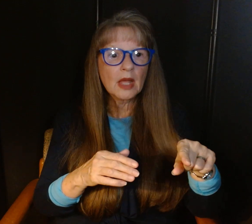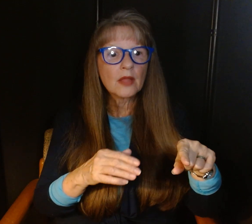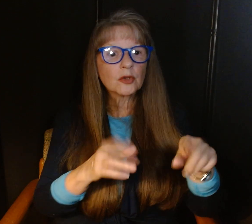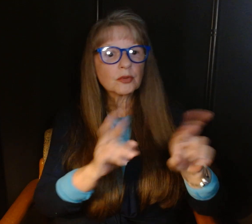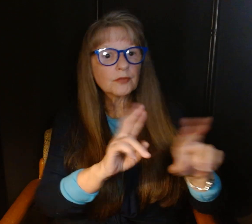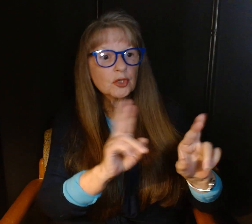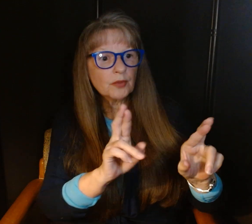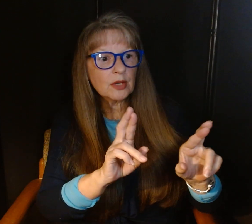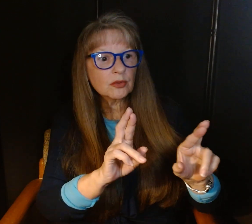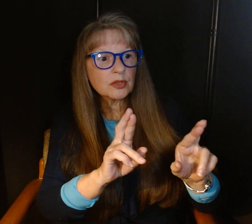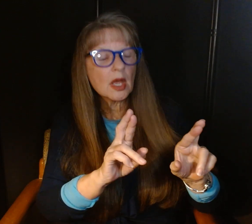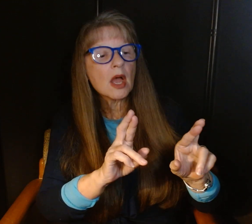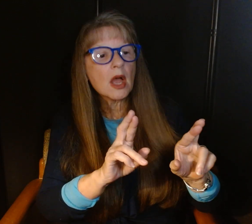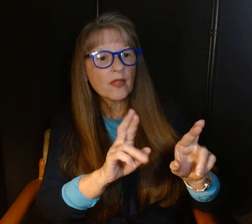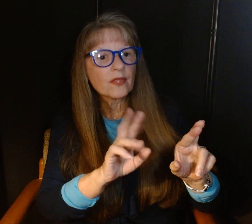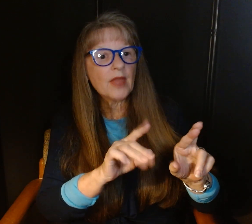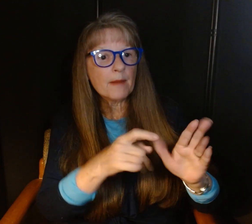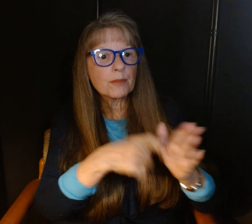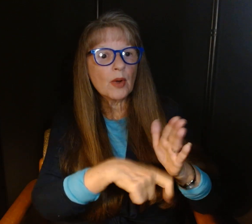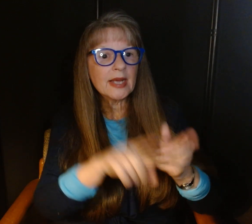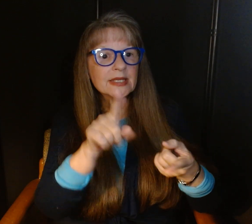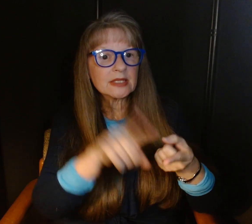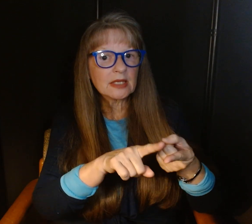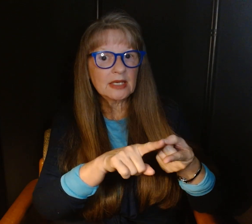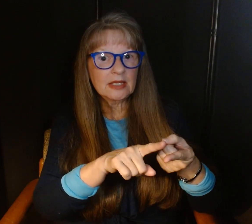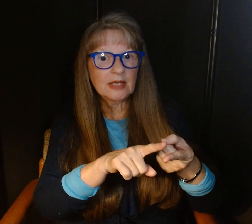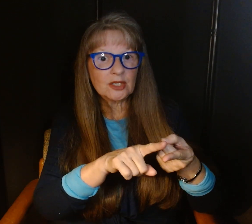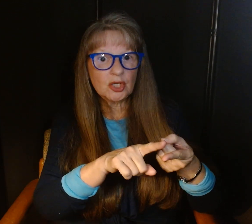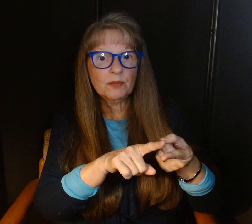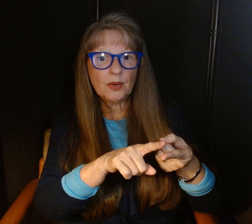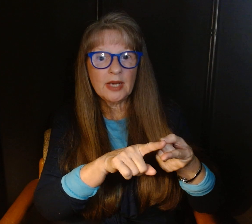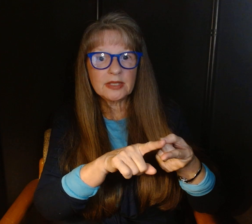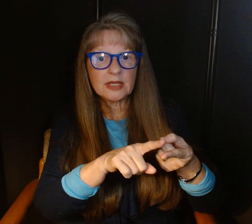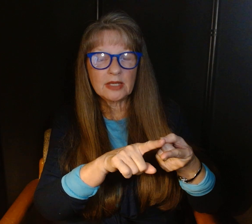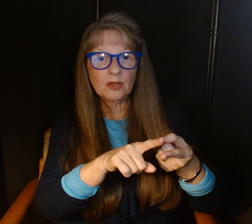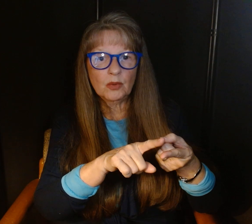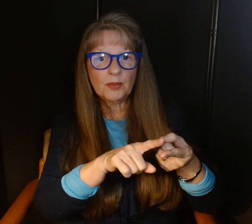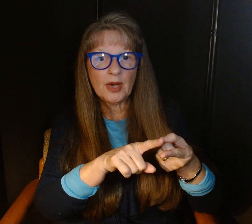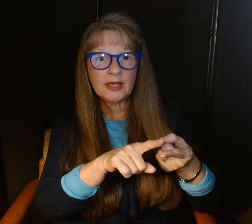Those refrigerators, that price, that cheap price, that lower price,